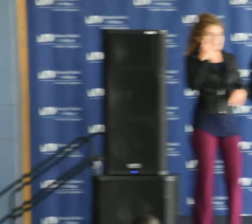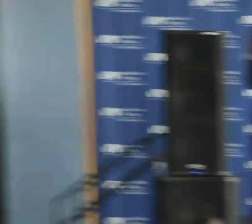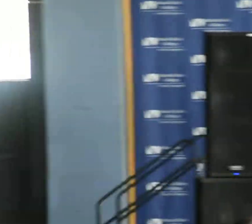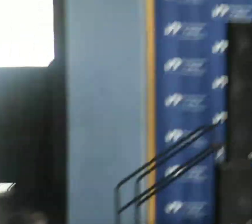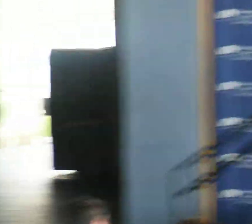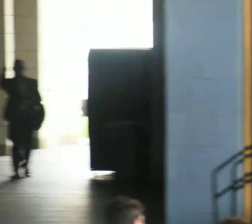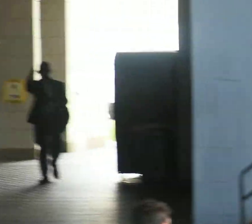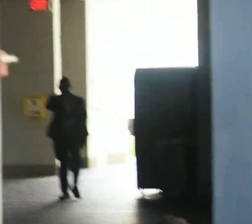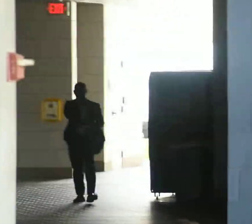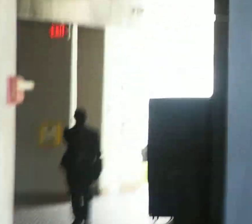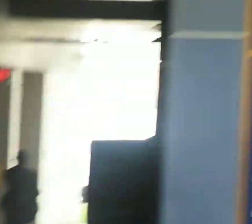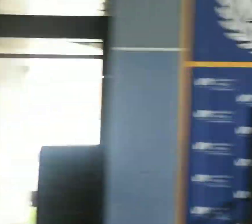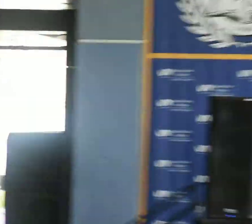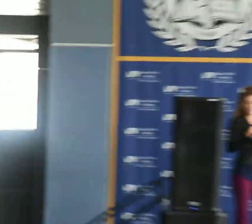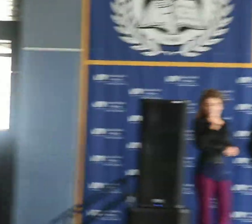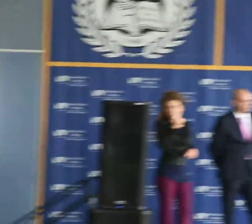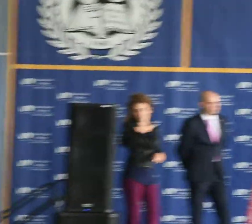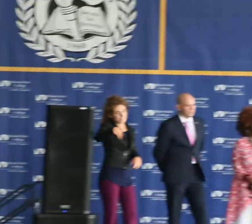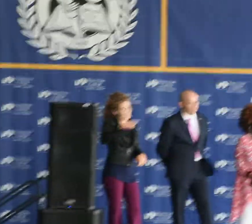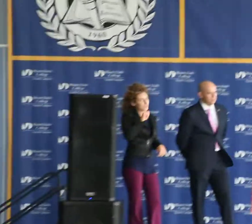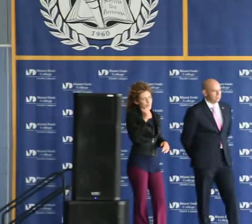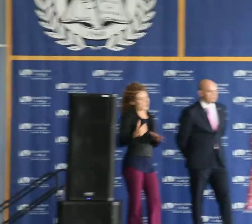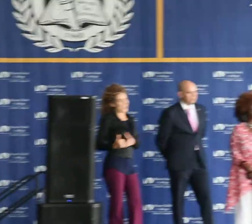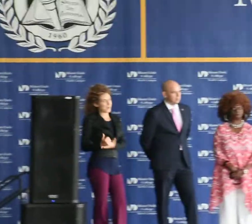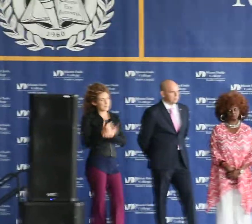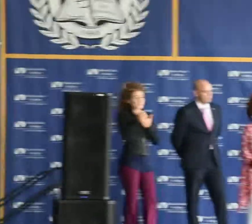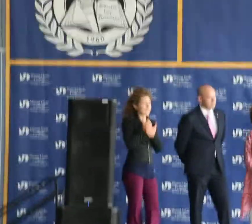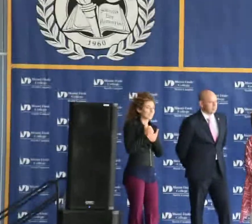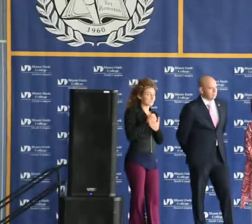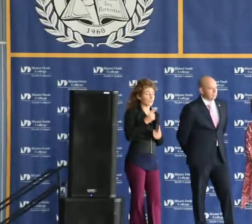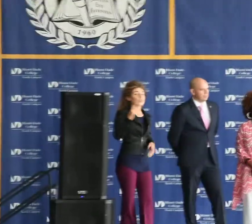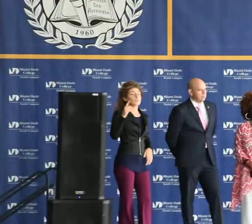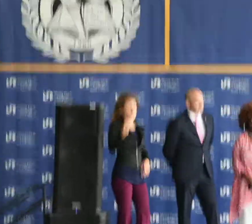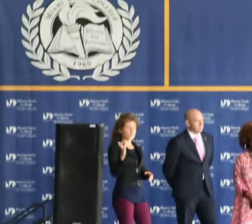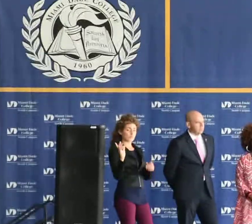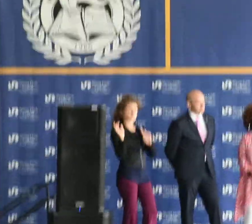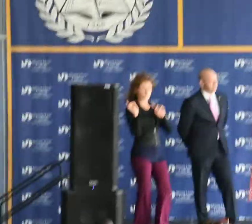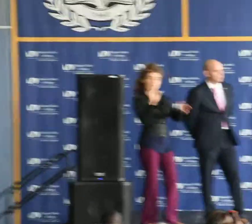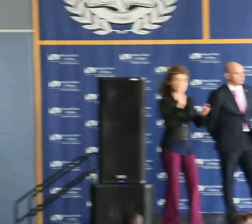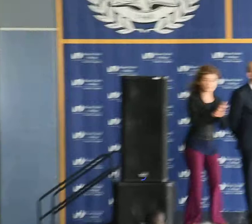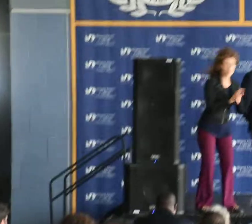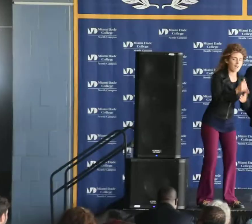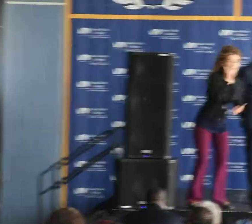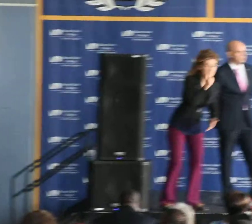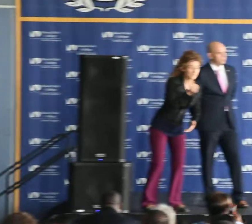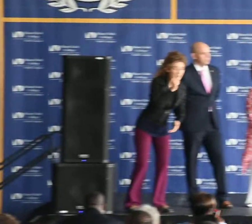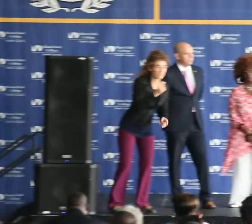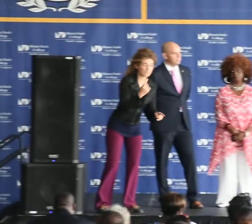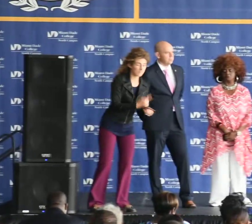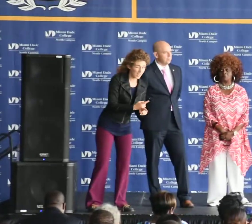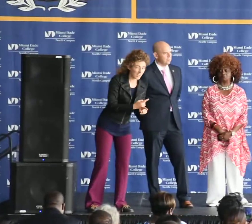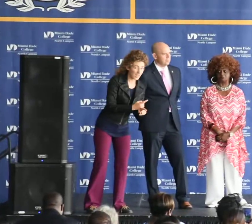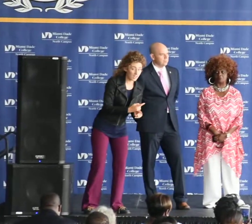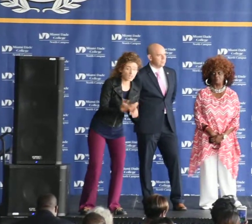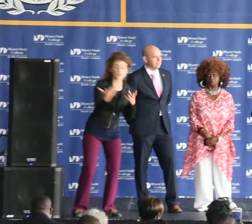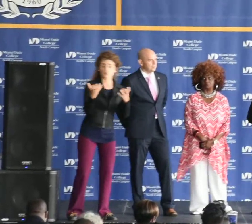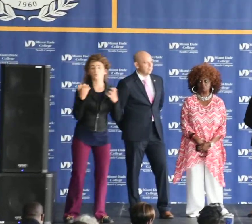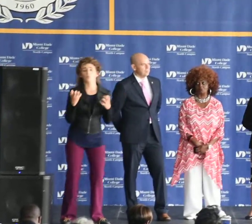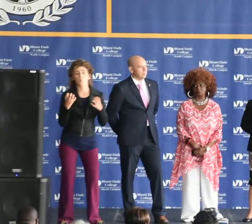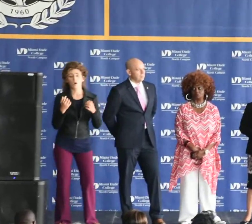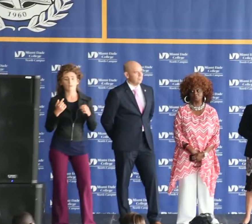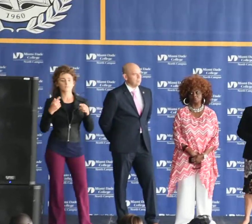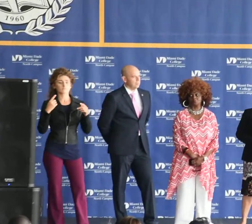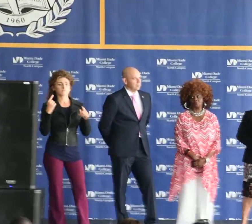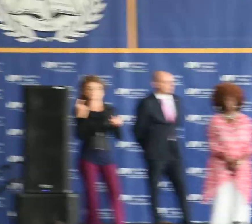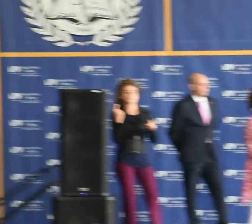every day, right? You want good buildings on this campus, right? You want transportation that allows you to get to your school.